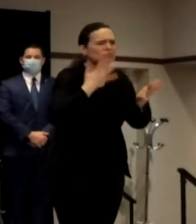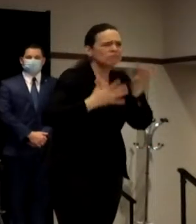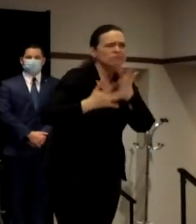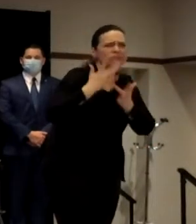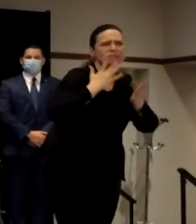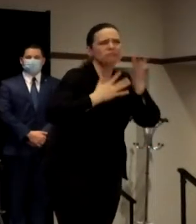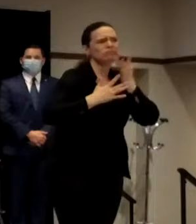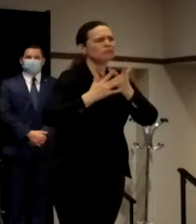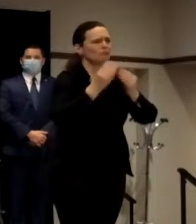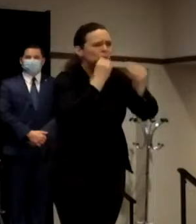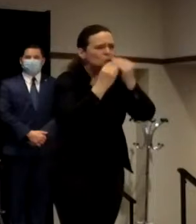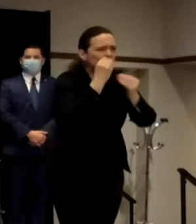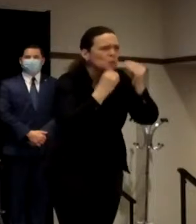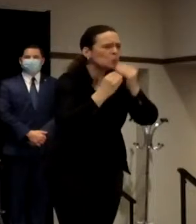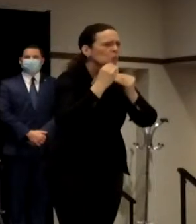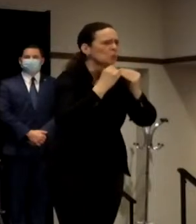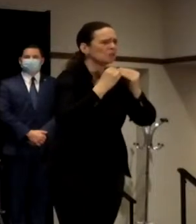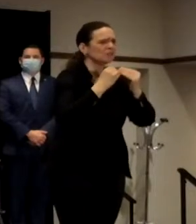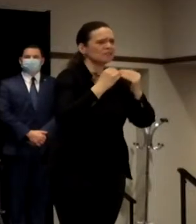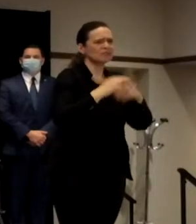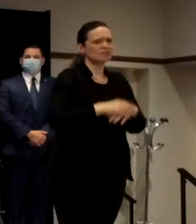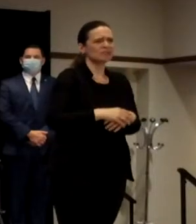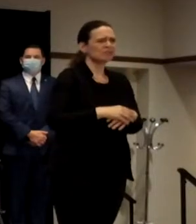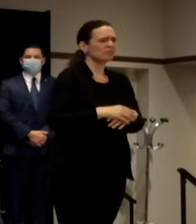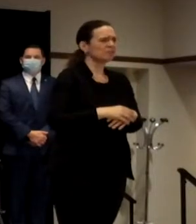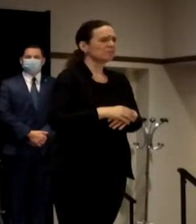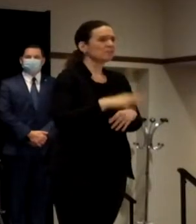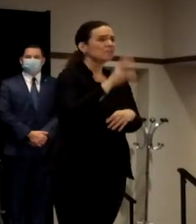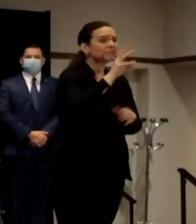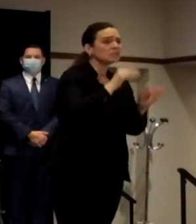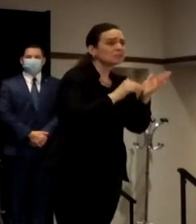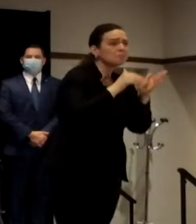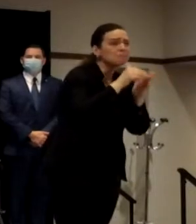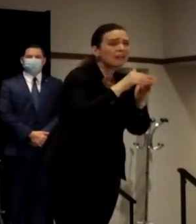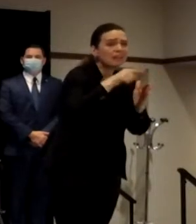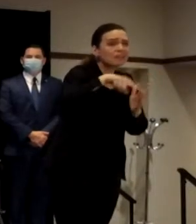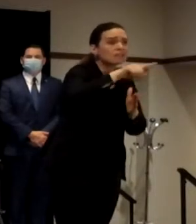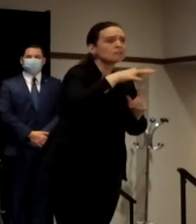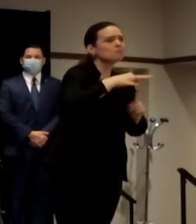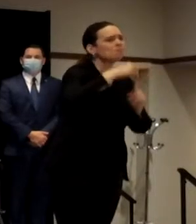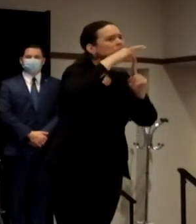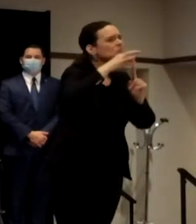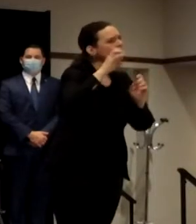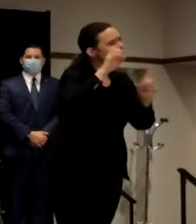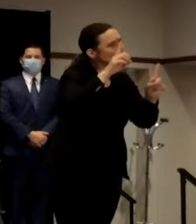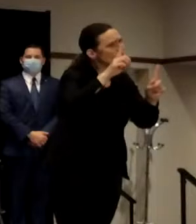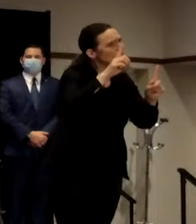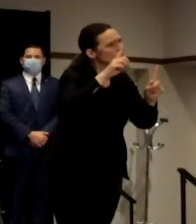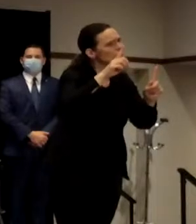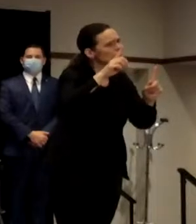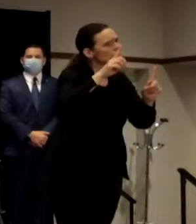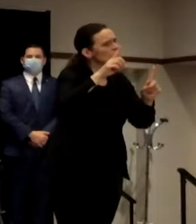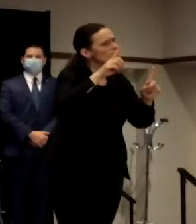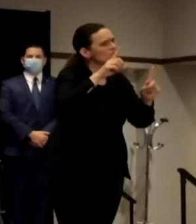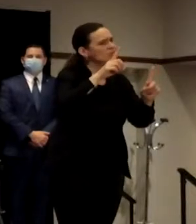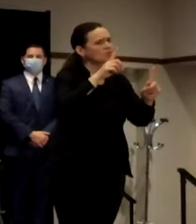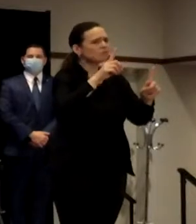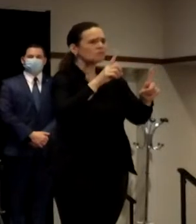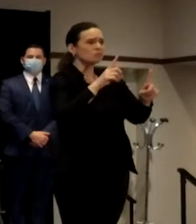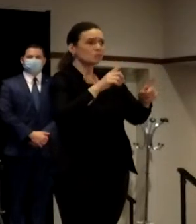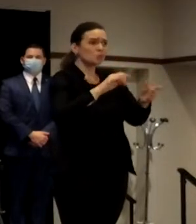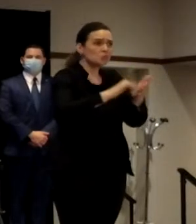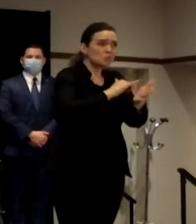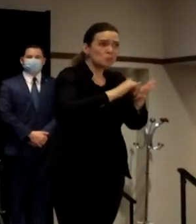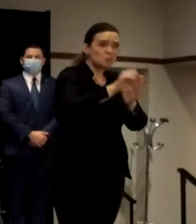more than 6 million special education kids. And if you look into the New York State, almost 500,000 have the special